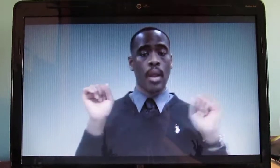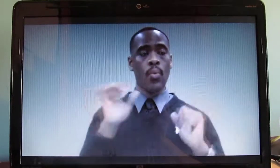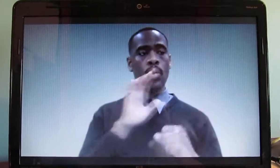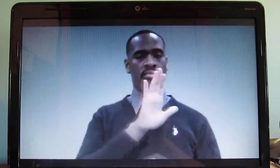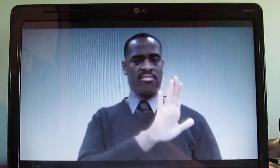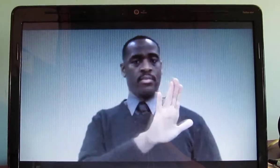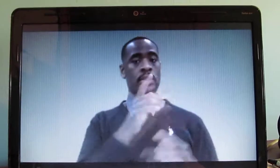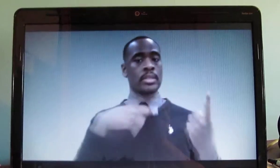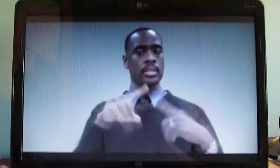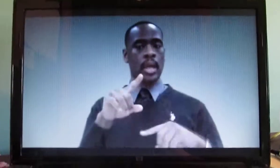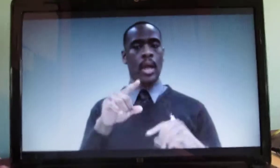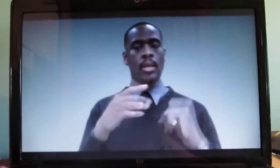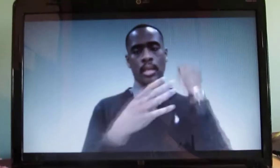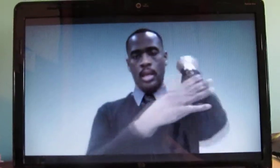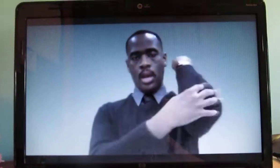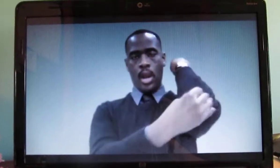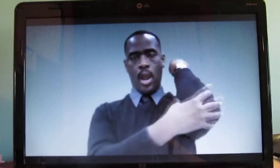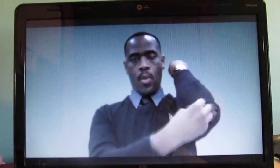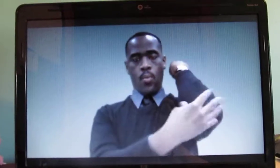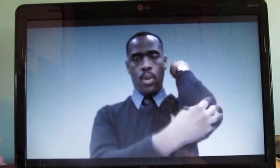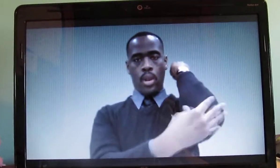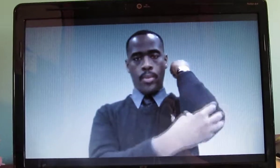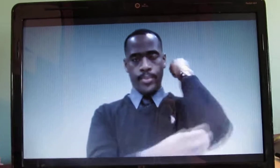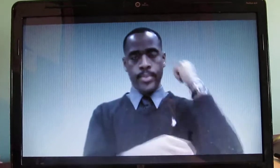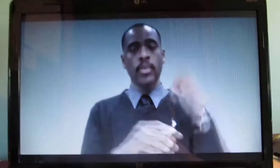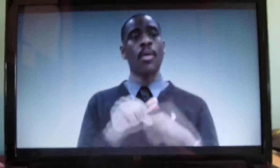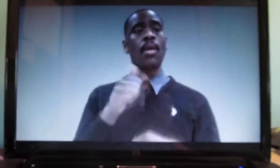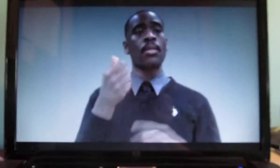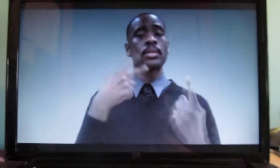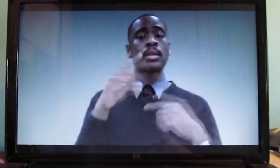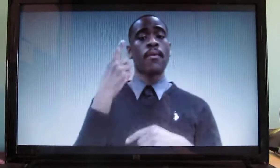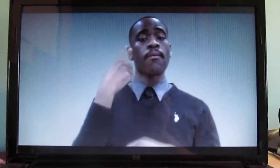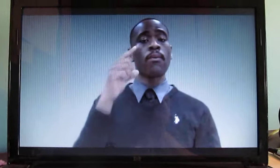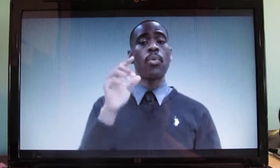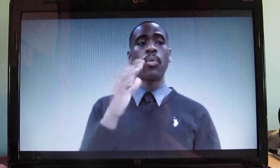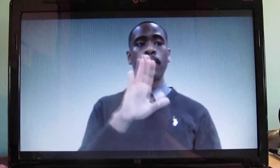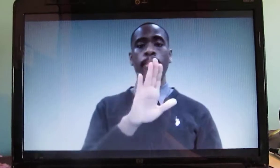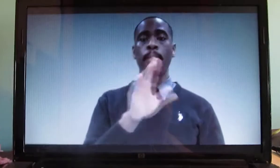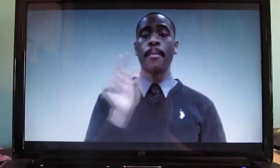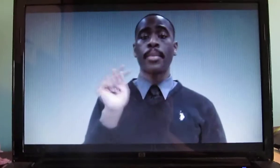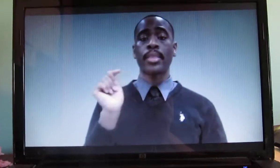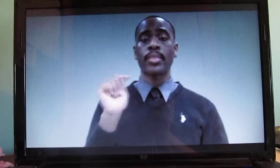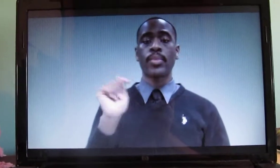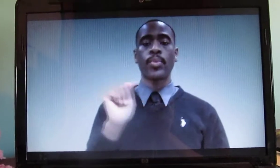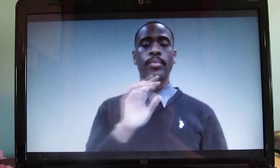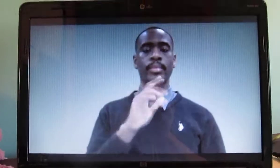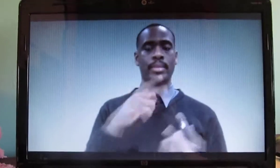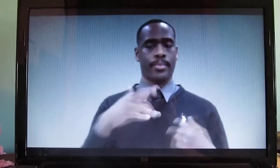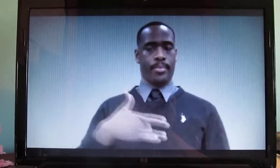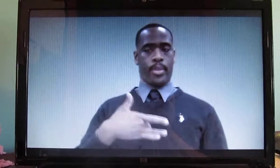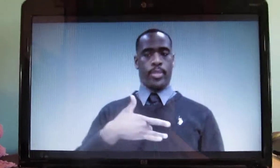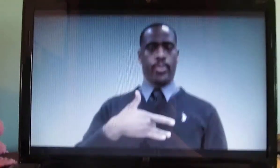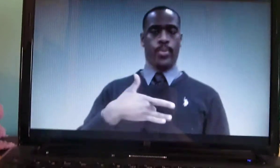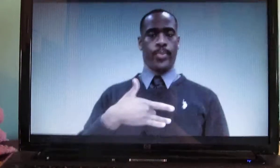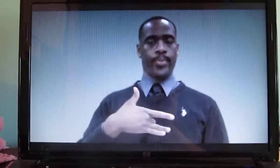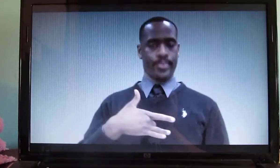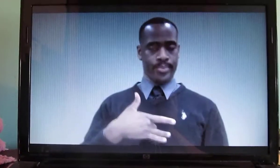And for towel, their sign was here off of the elbow. And then their sign for bathroom was typically off